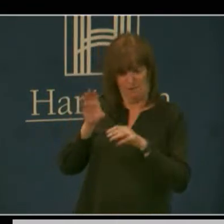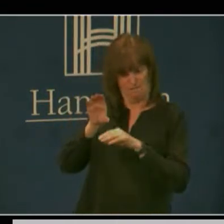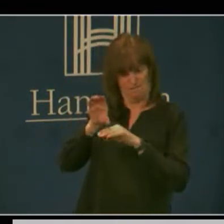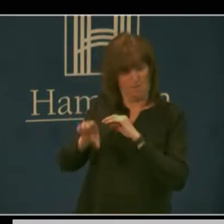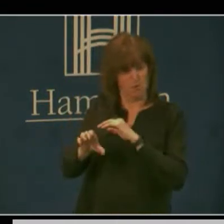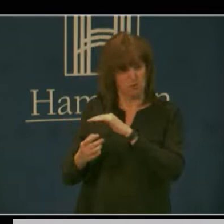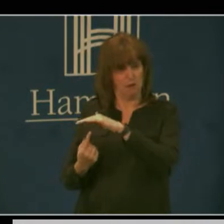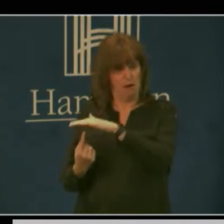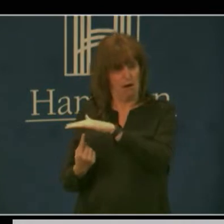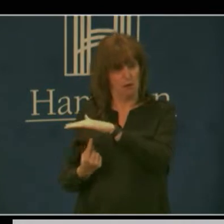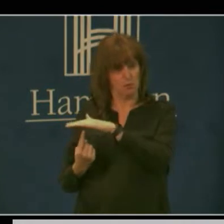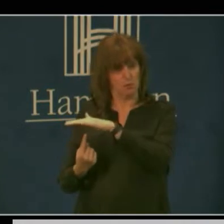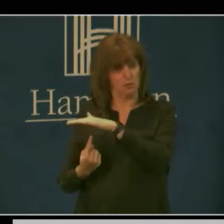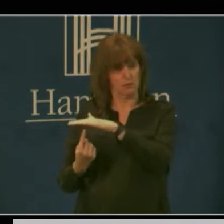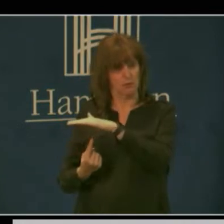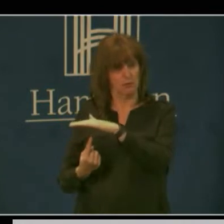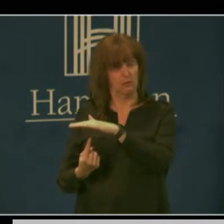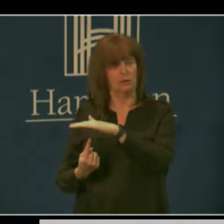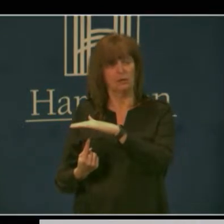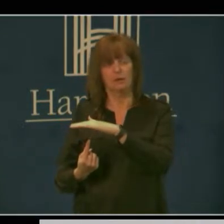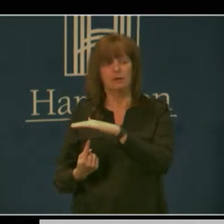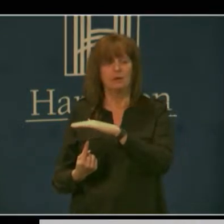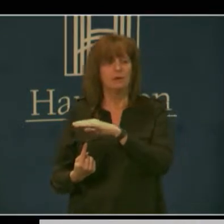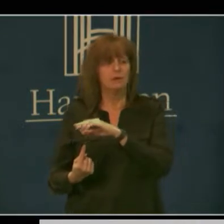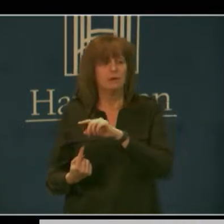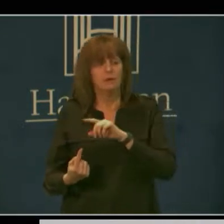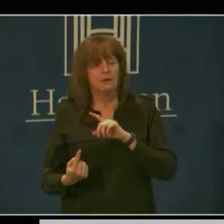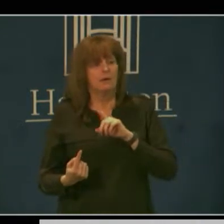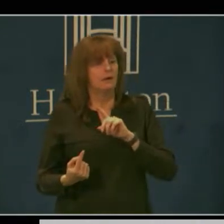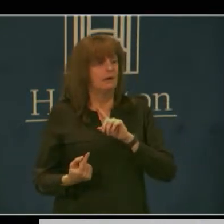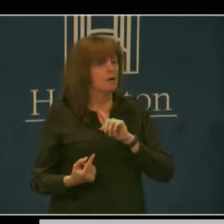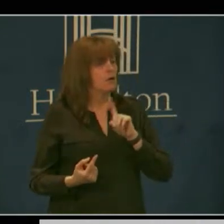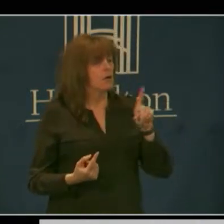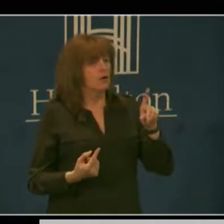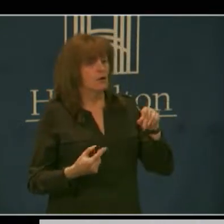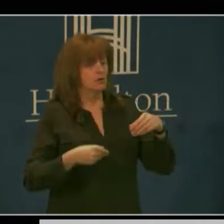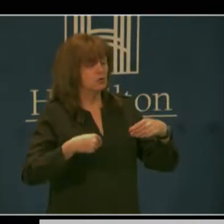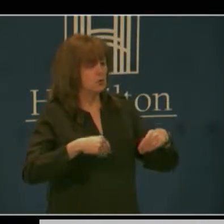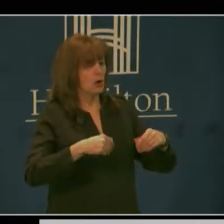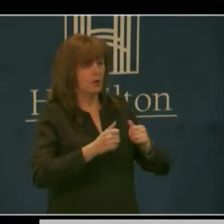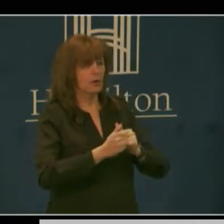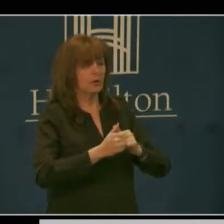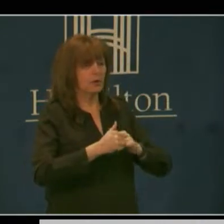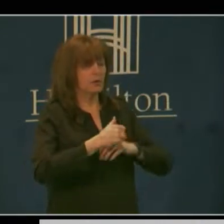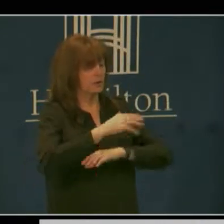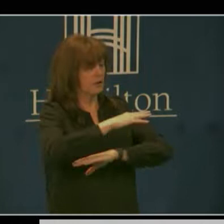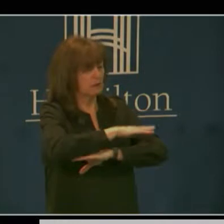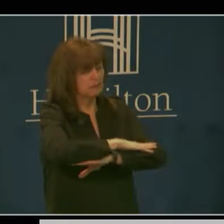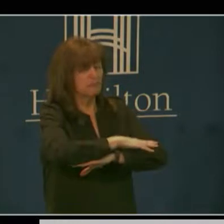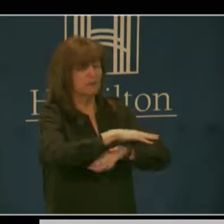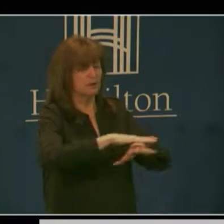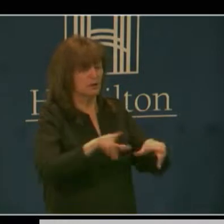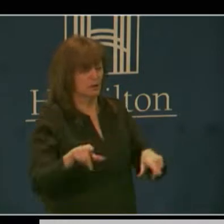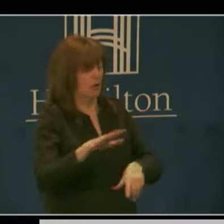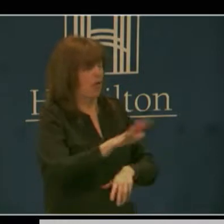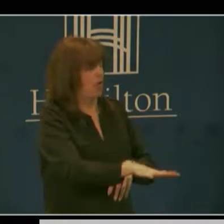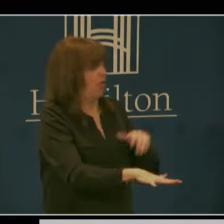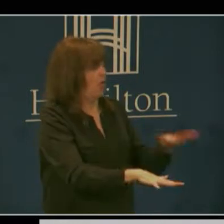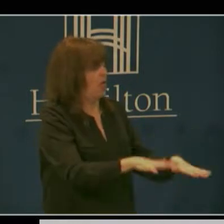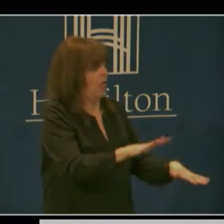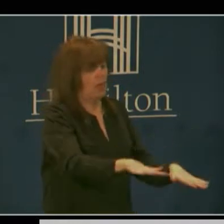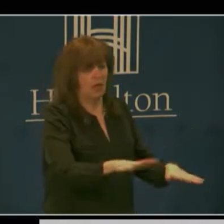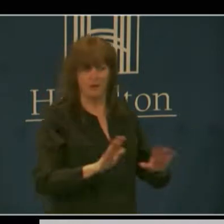the virus. So stay away from places that have surfaces. If we go back to your question, out for a walk in Hamilton.